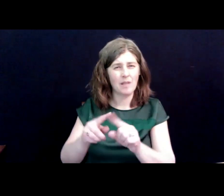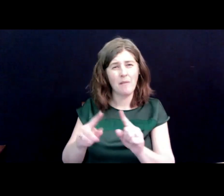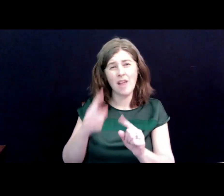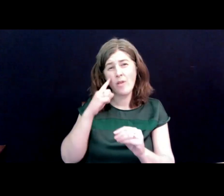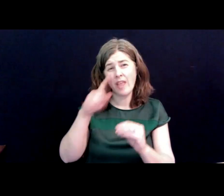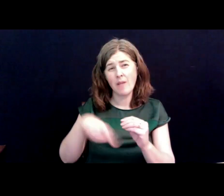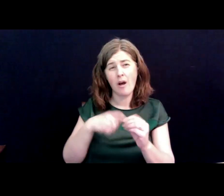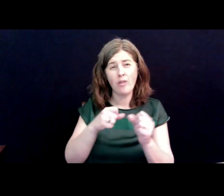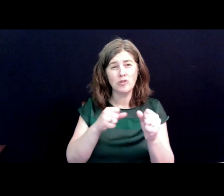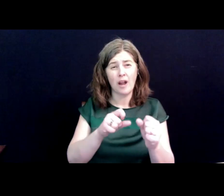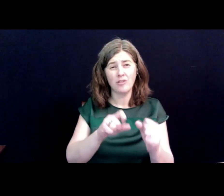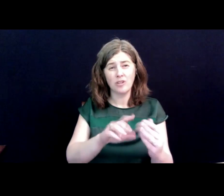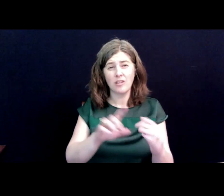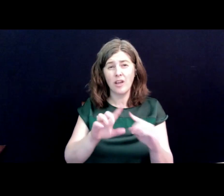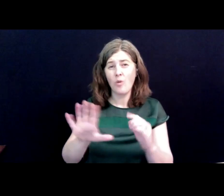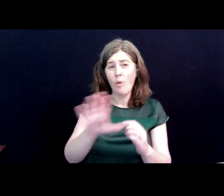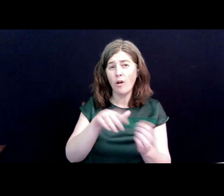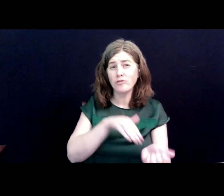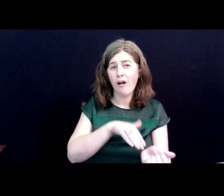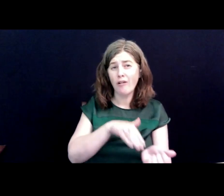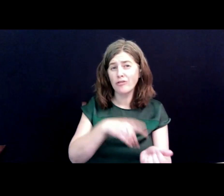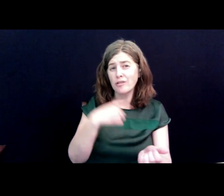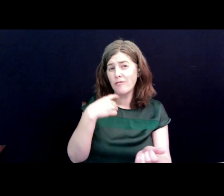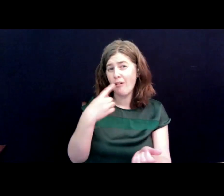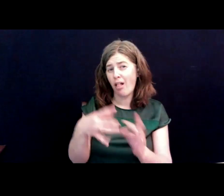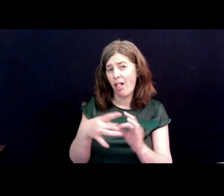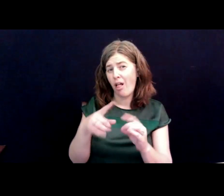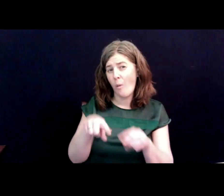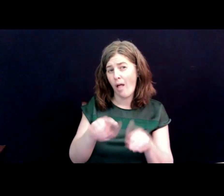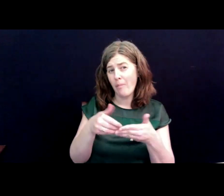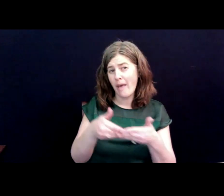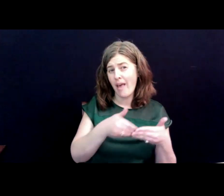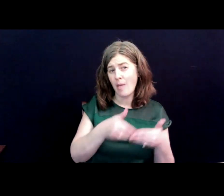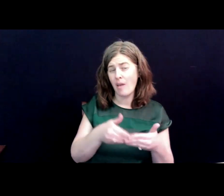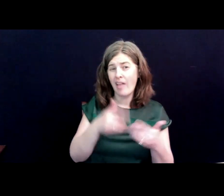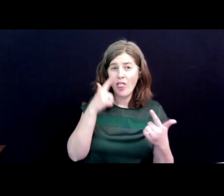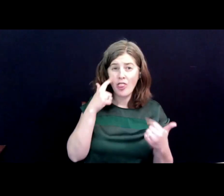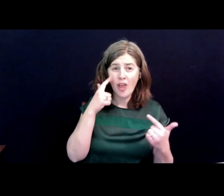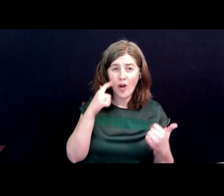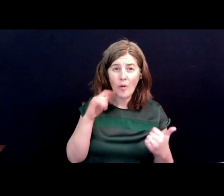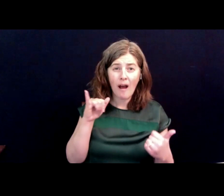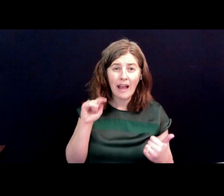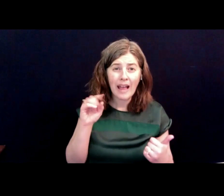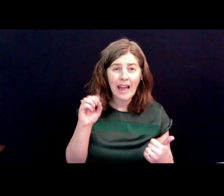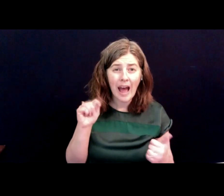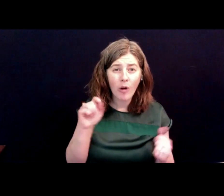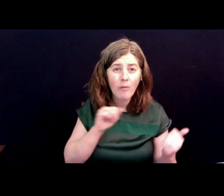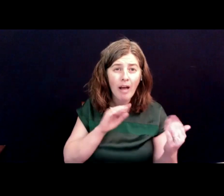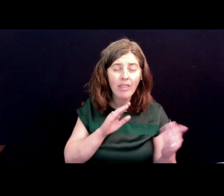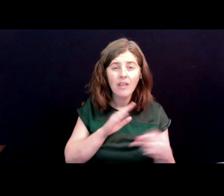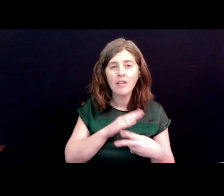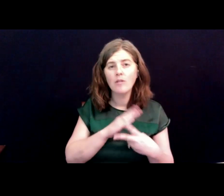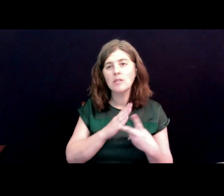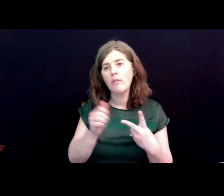the strategies that maybe your pediatricians have talked to you about when your child was a baby, like the cry it out method or, some of